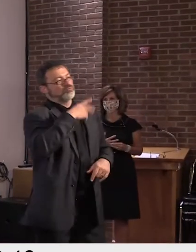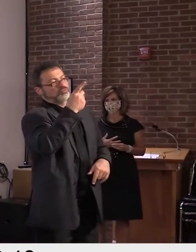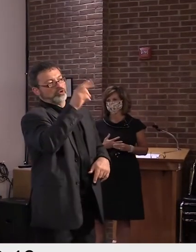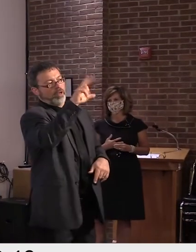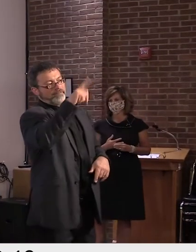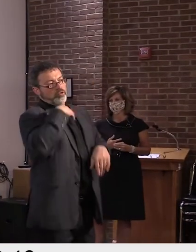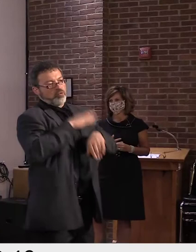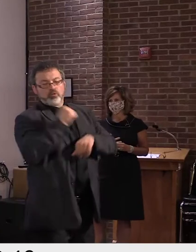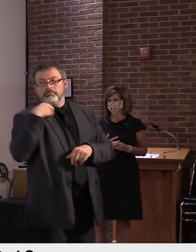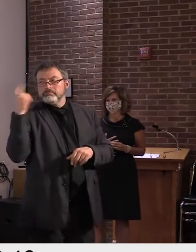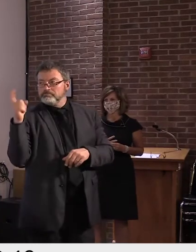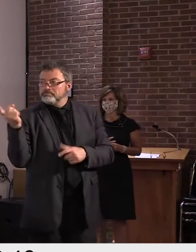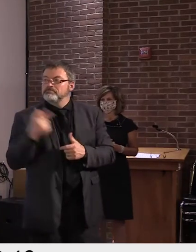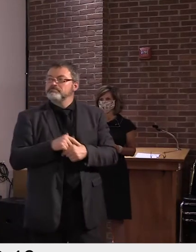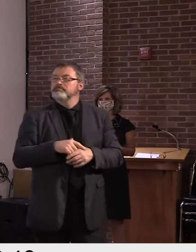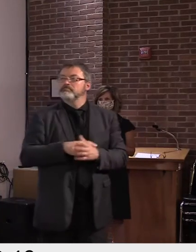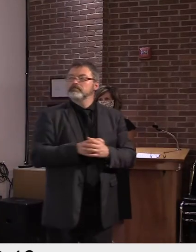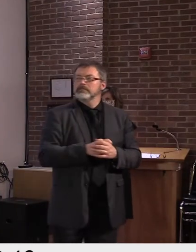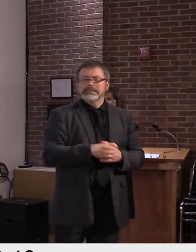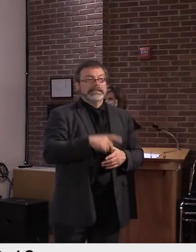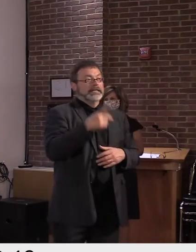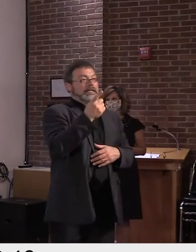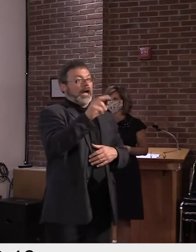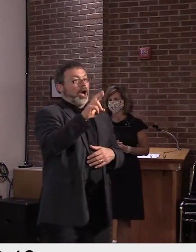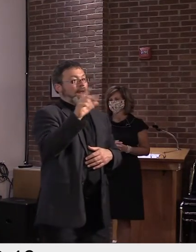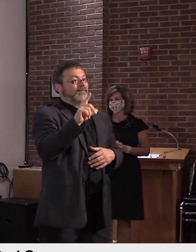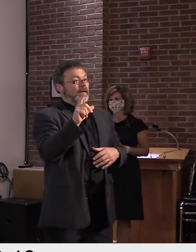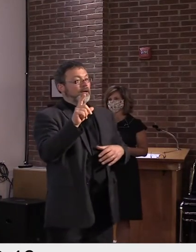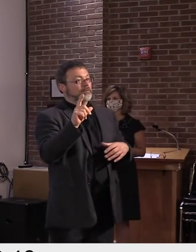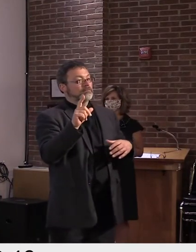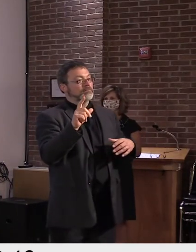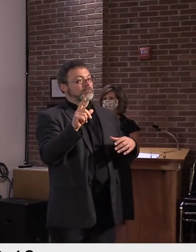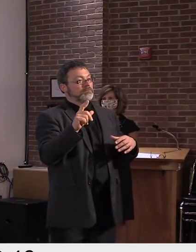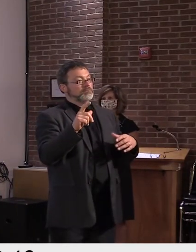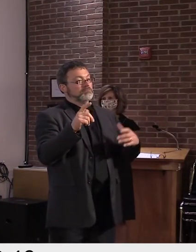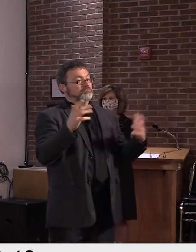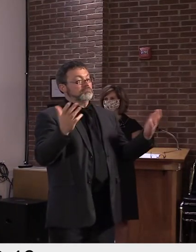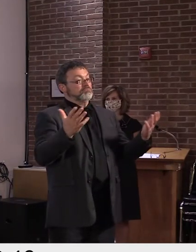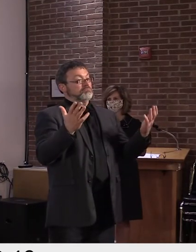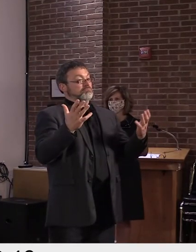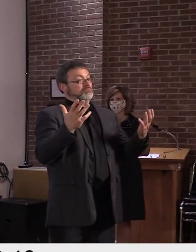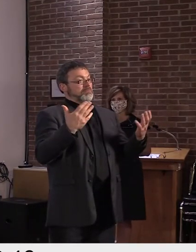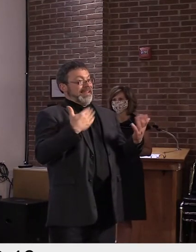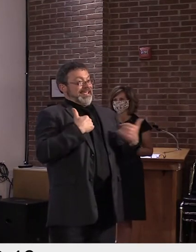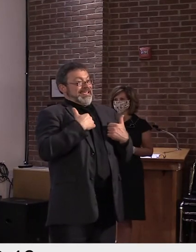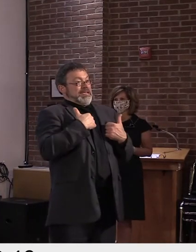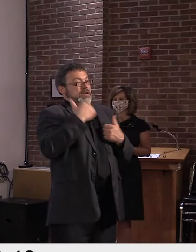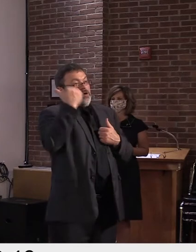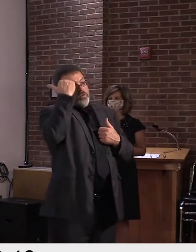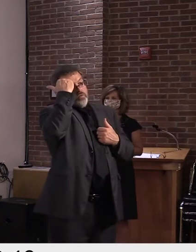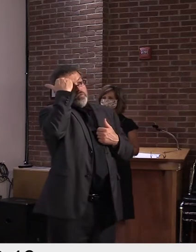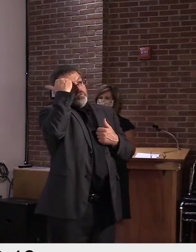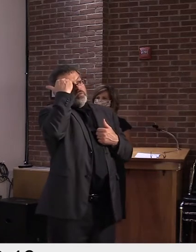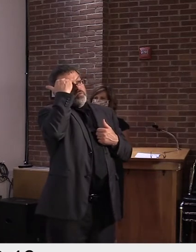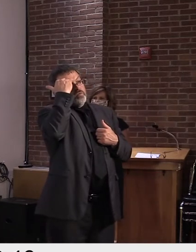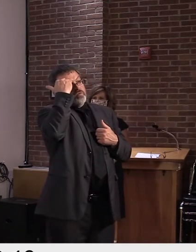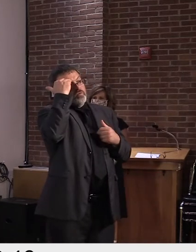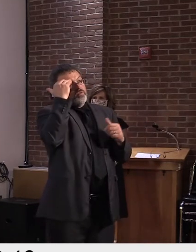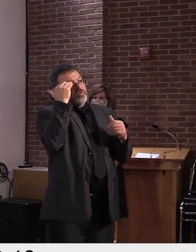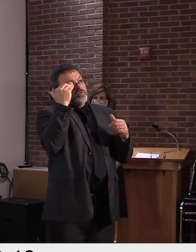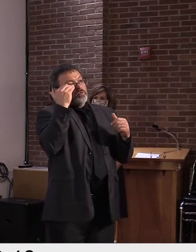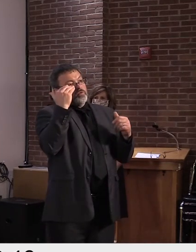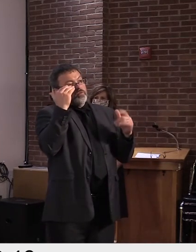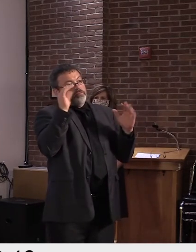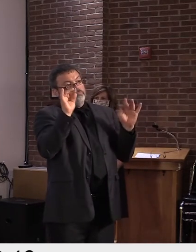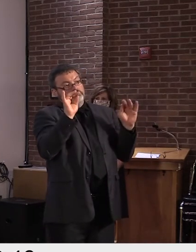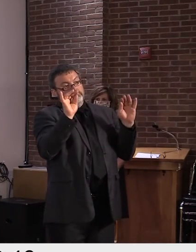The information we have is that there was nothing that we know of at this point in time to indicate that there was